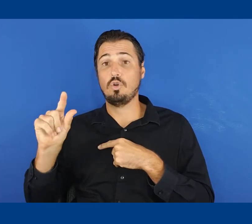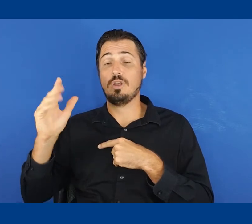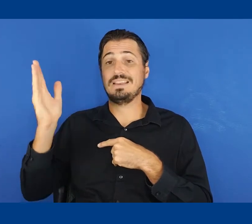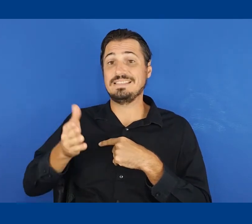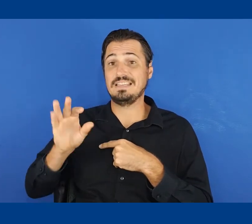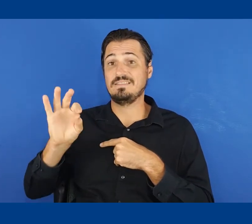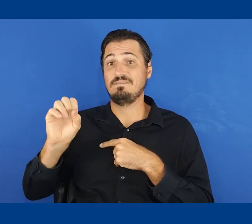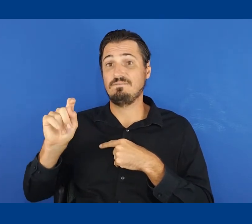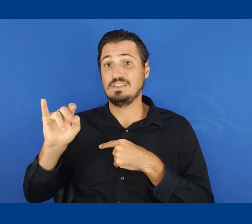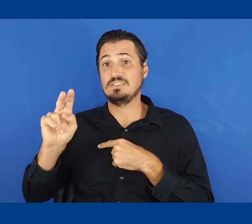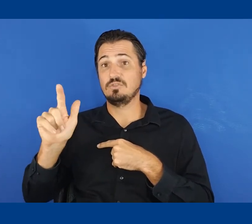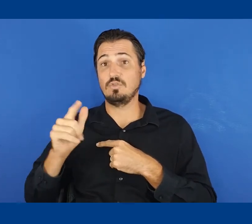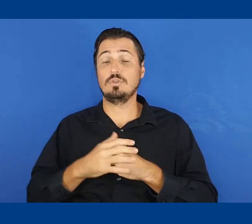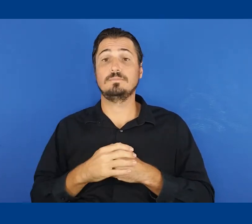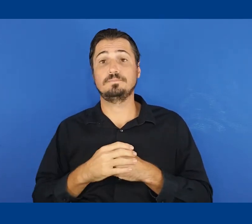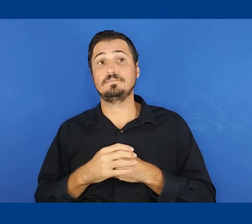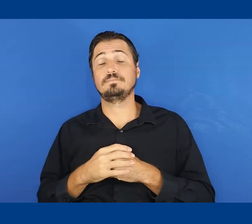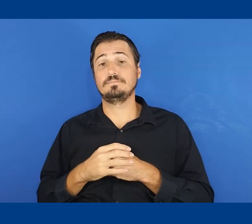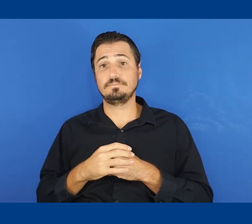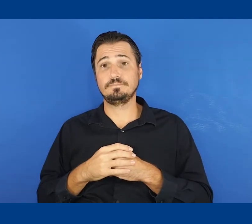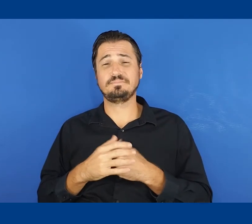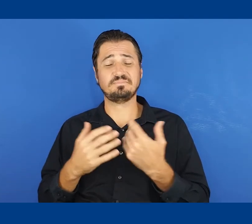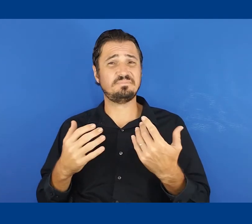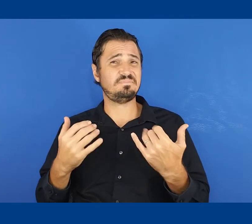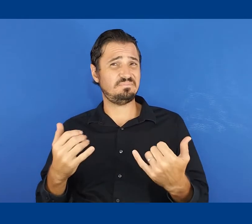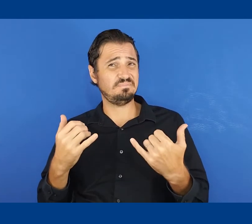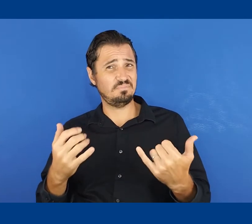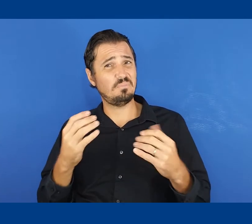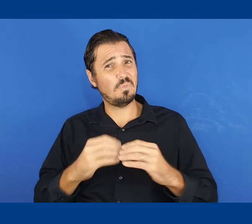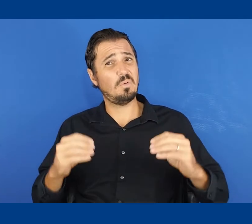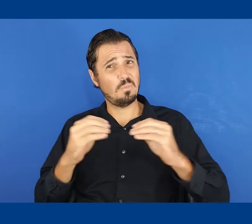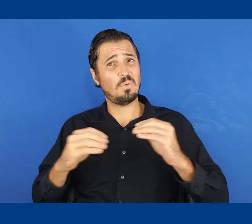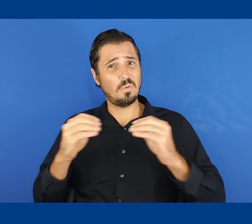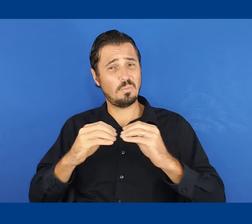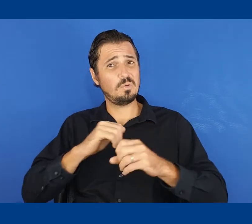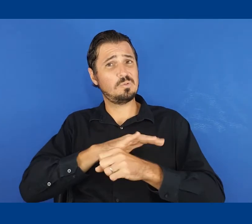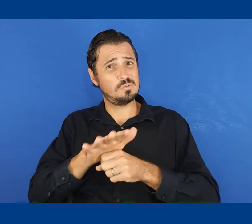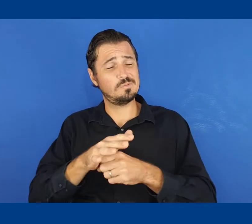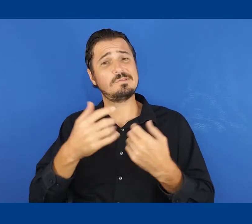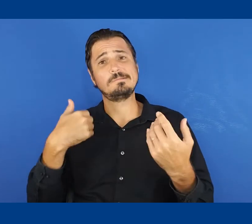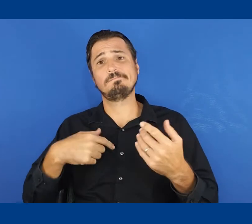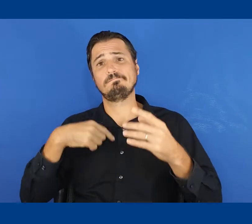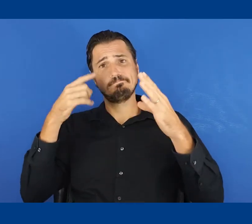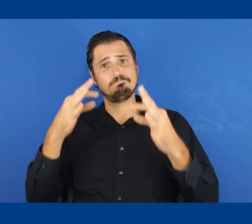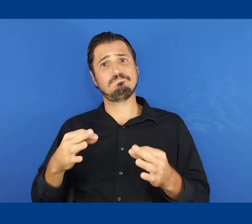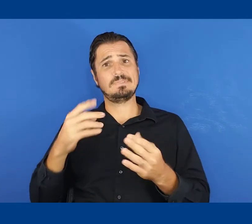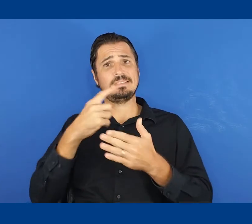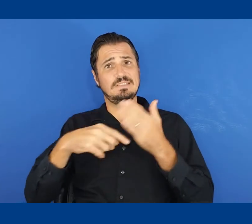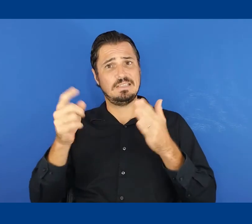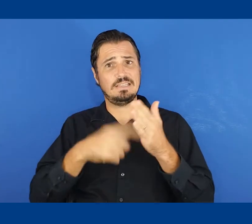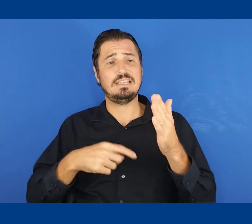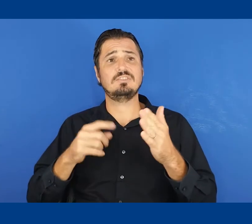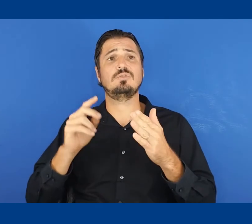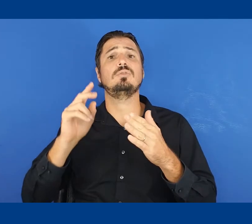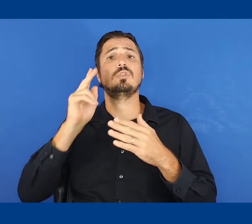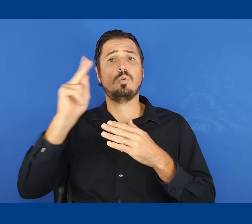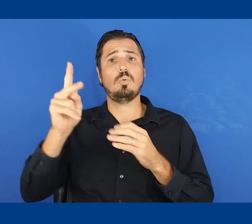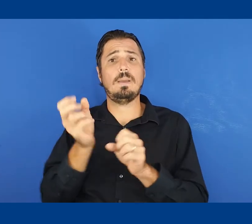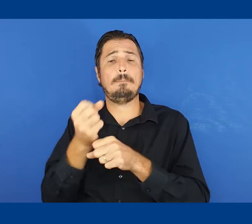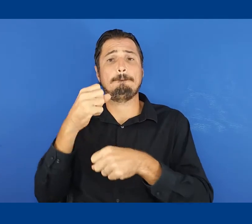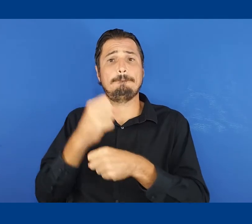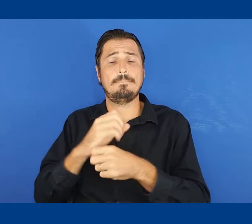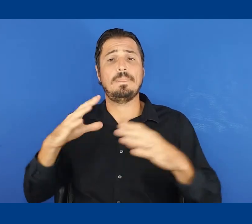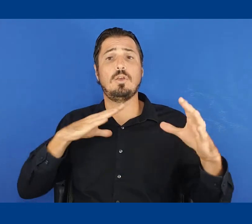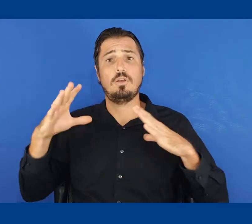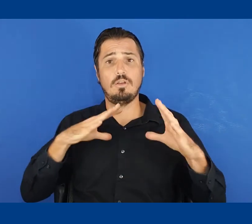childandfamilyservice.org/festival. Due to the increase in cases, the County of Kauai has canceled its Kauai Made Holiday Fair on Saturday,